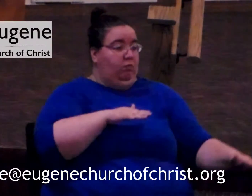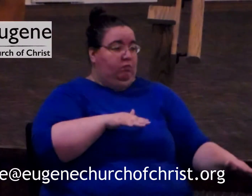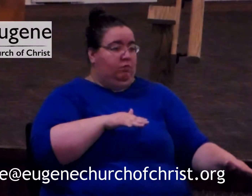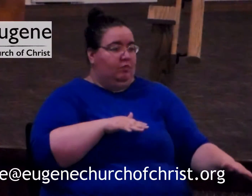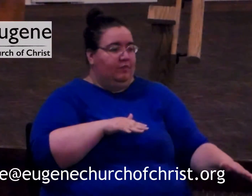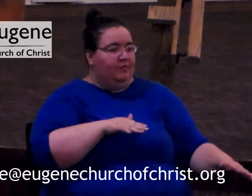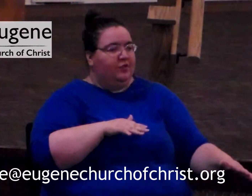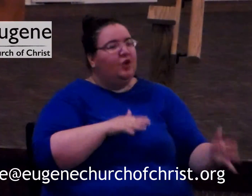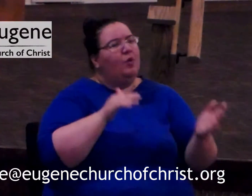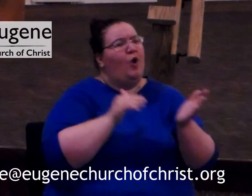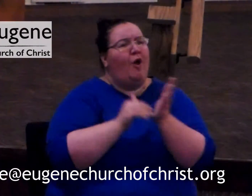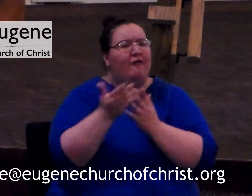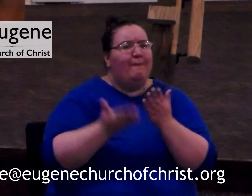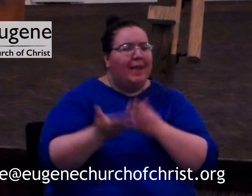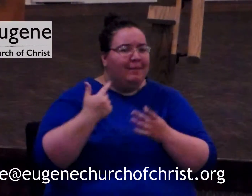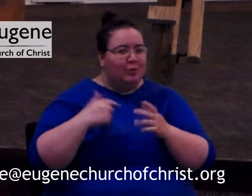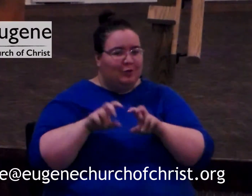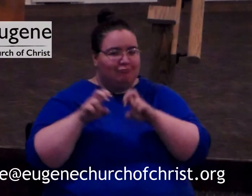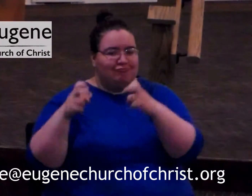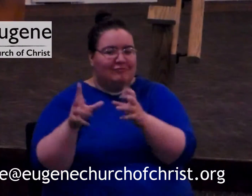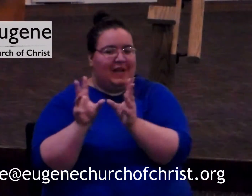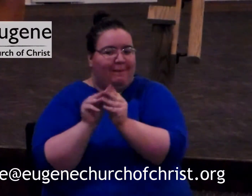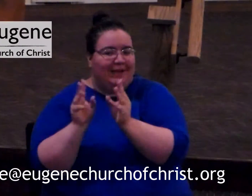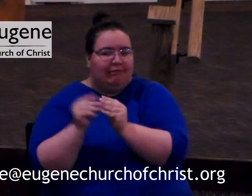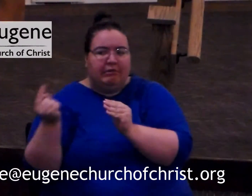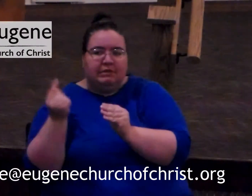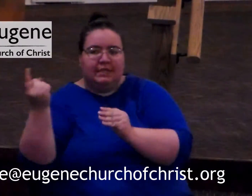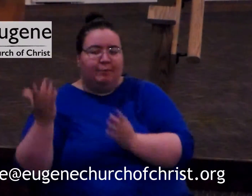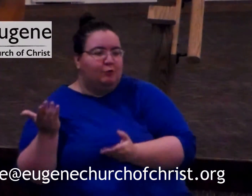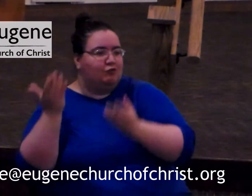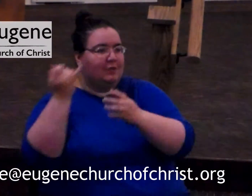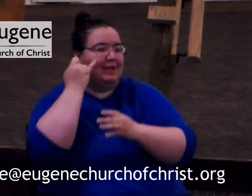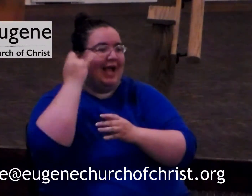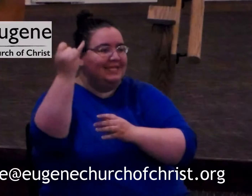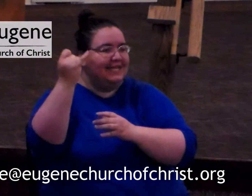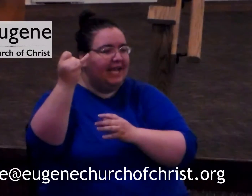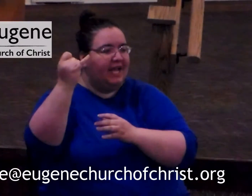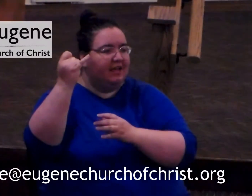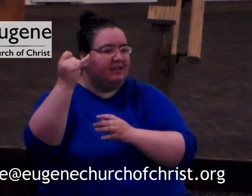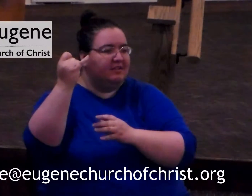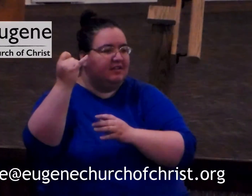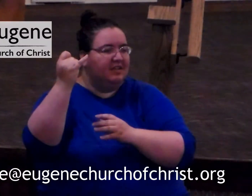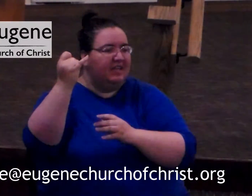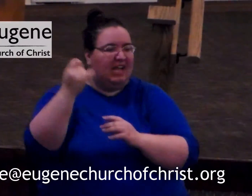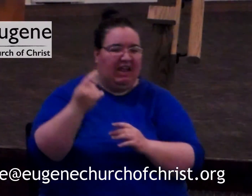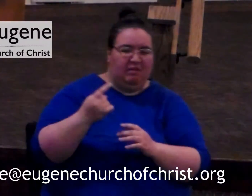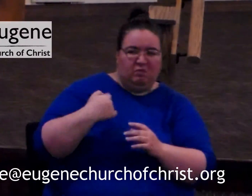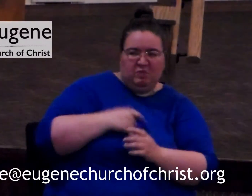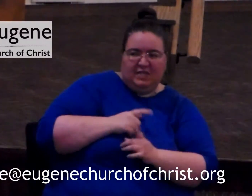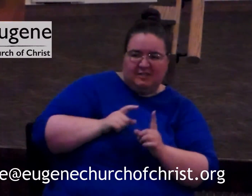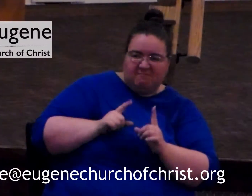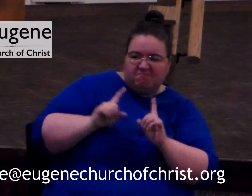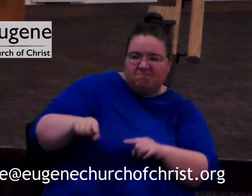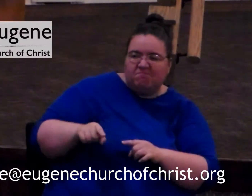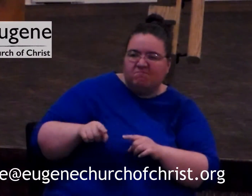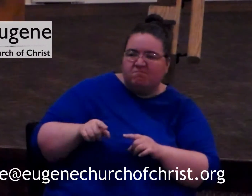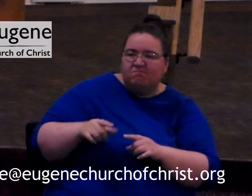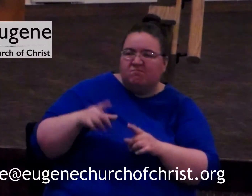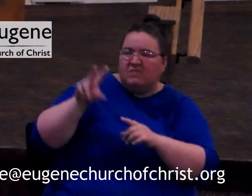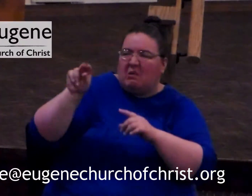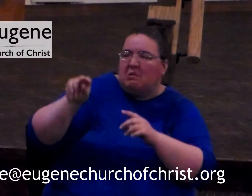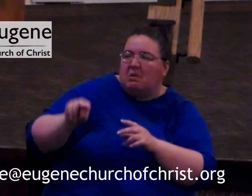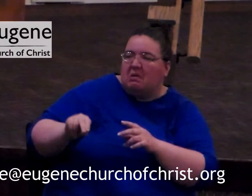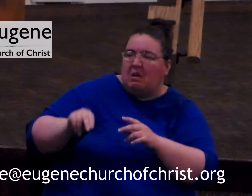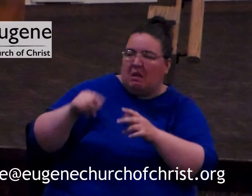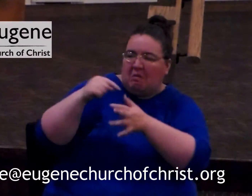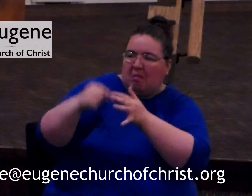an idea and we immediately find a problem with it and we begin to rain on it, we don't always know the bigger picture. We don't always know